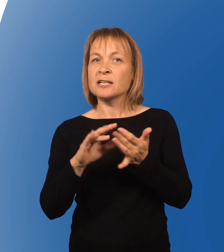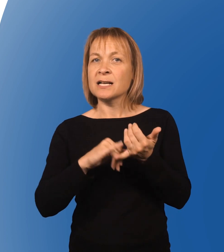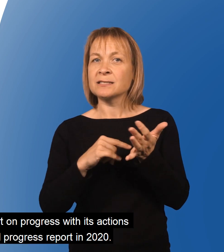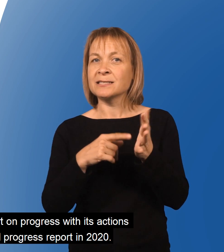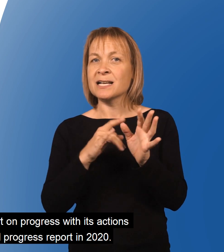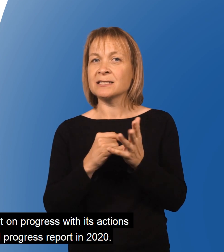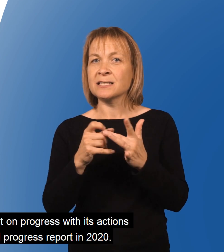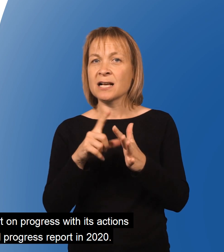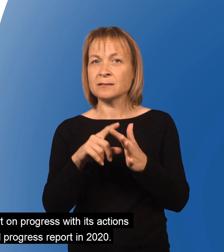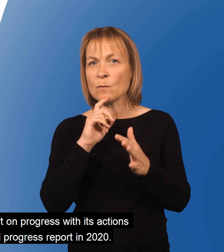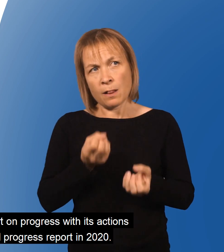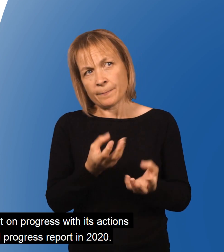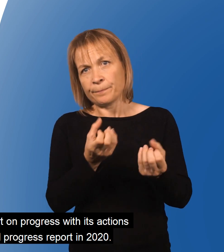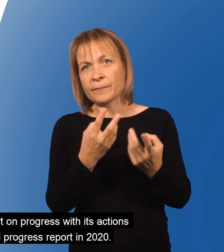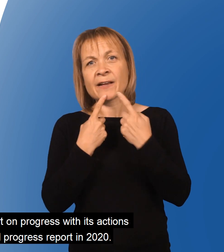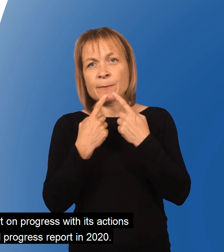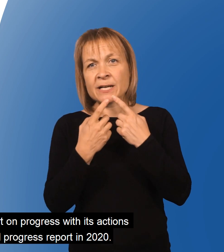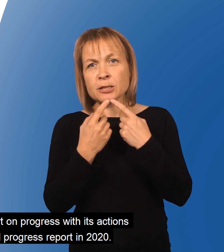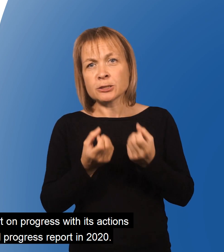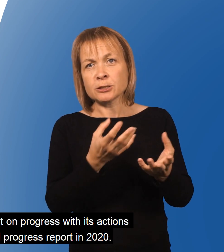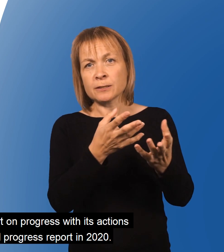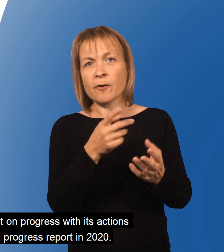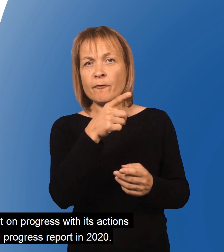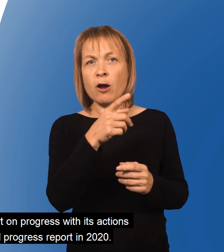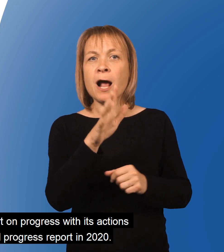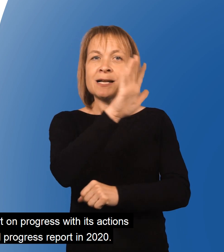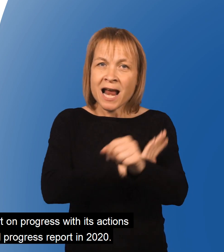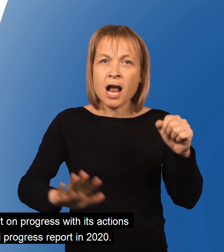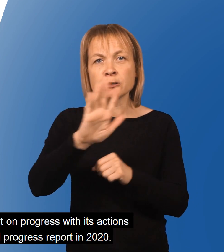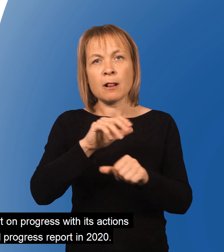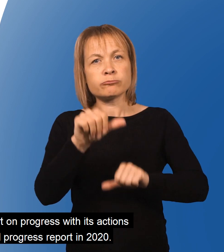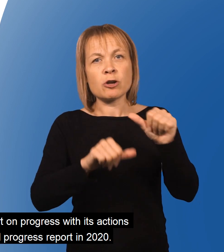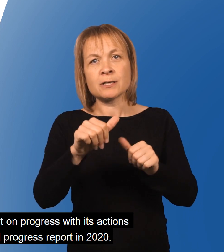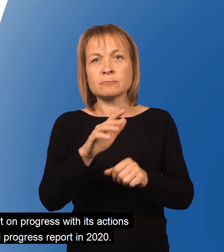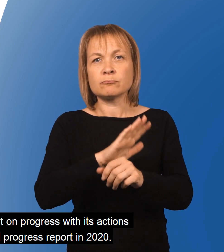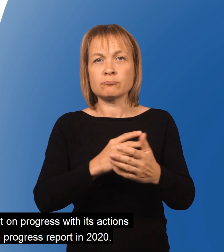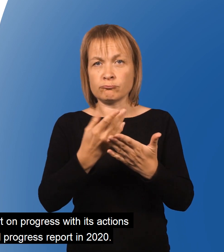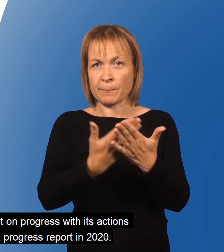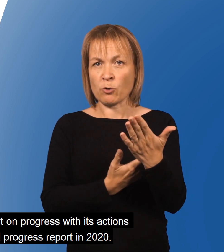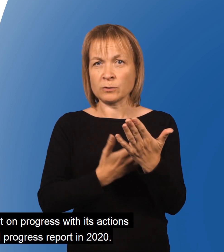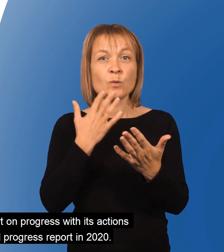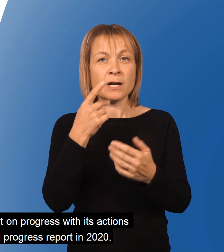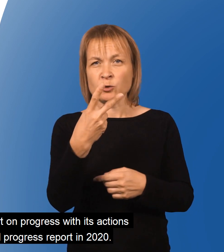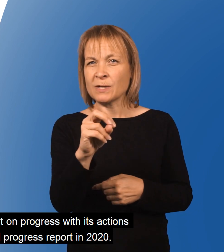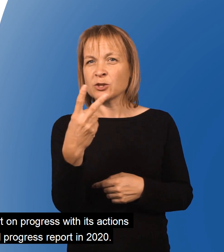NHS Tayside will report on progress with its actions to share in the National Progress Report in